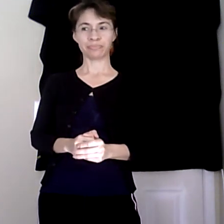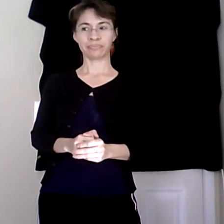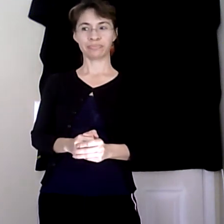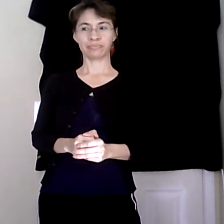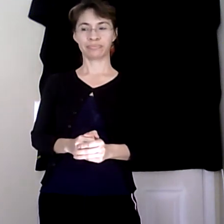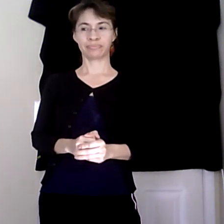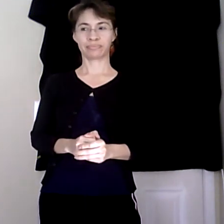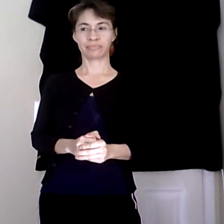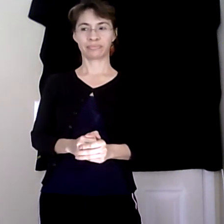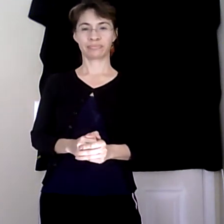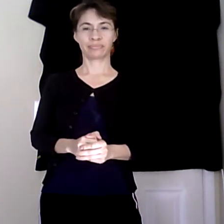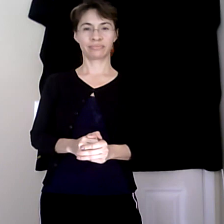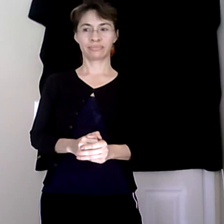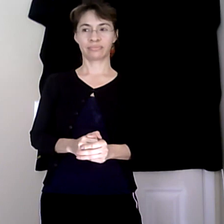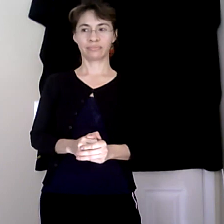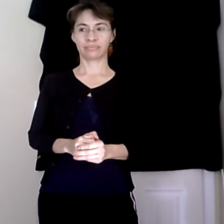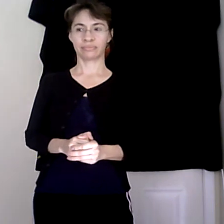these issues. Now we can be great neighbors.